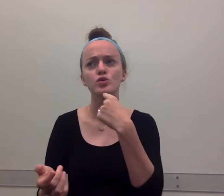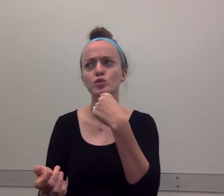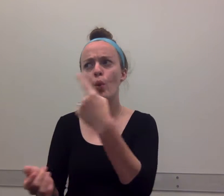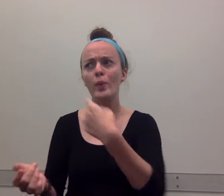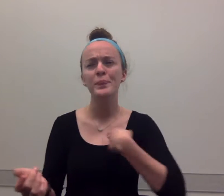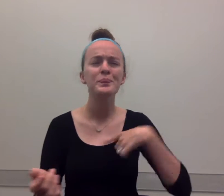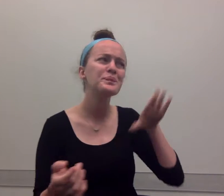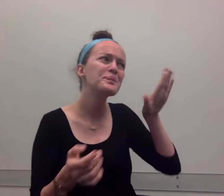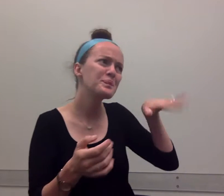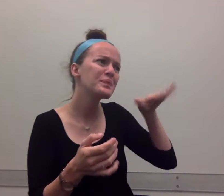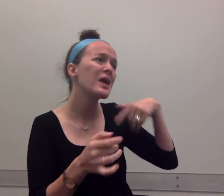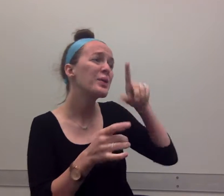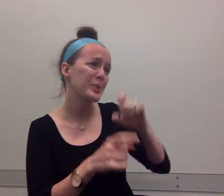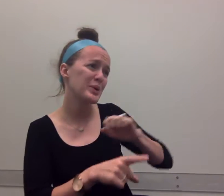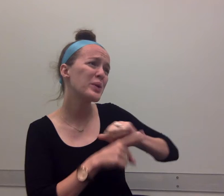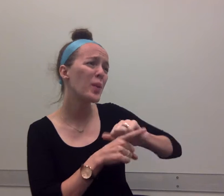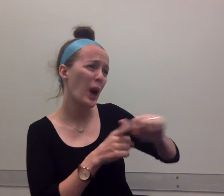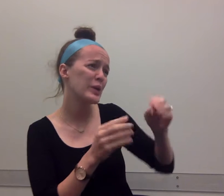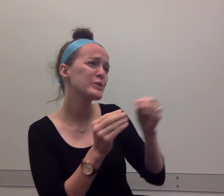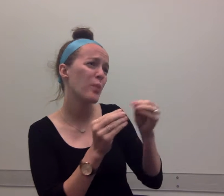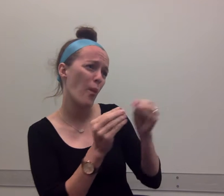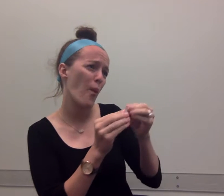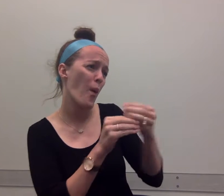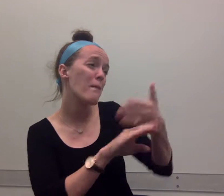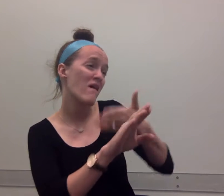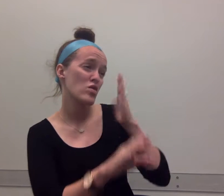that I should have spent more time in practicing my presentation.